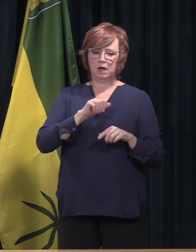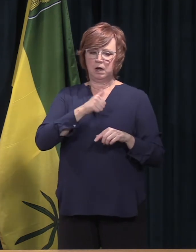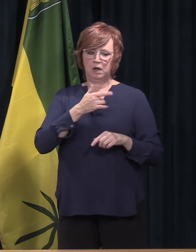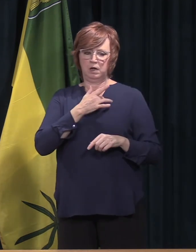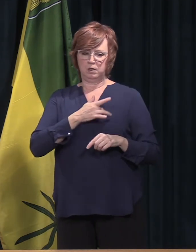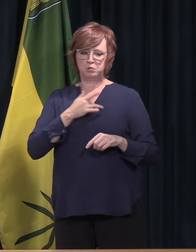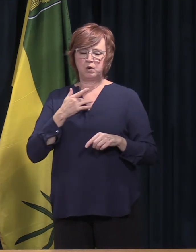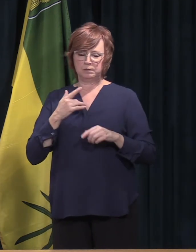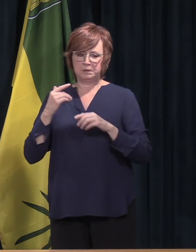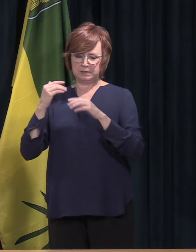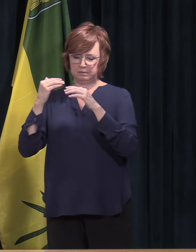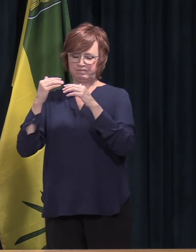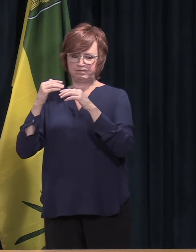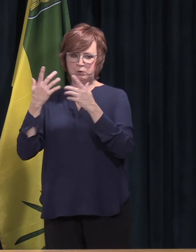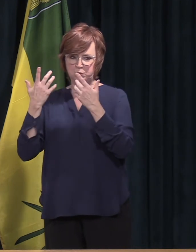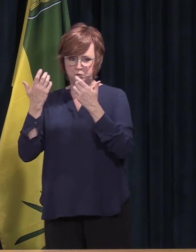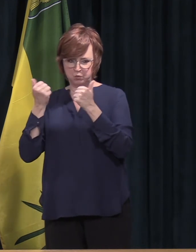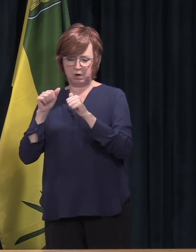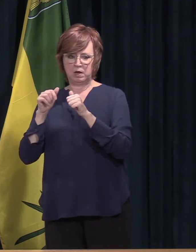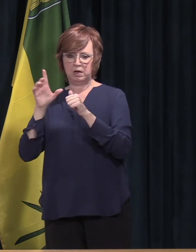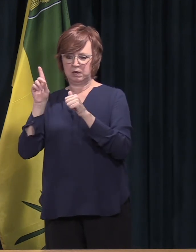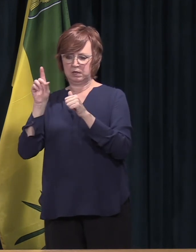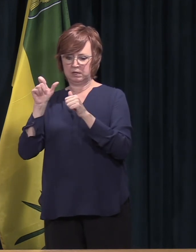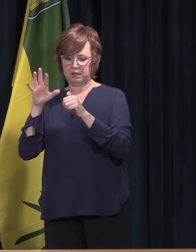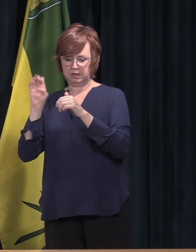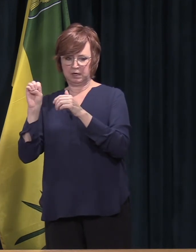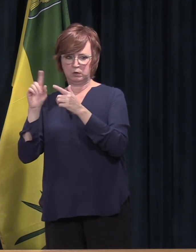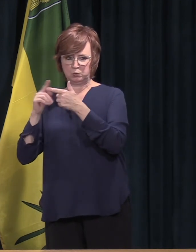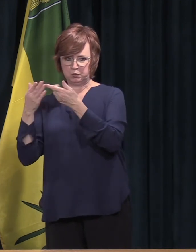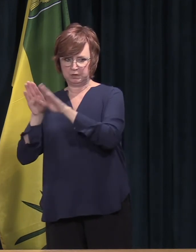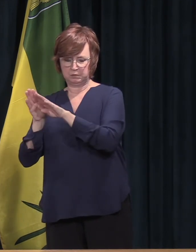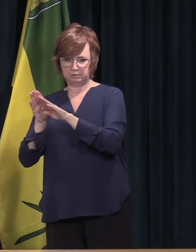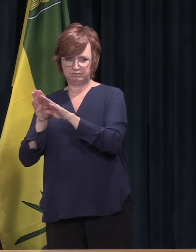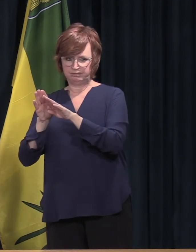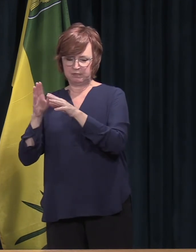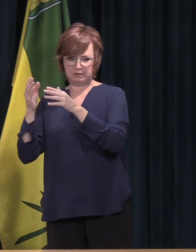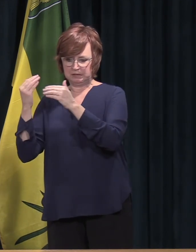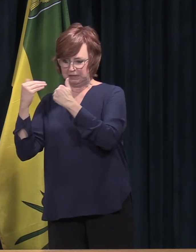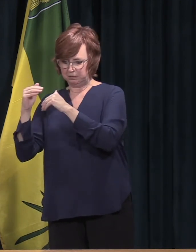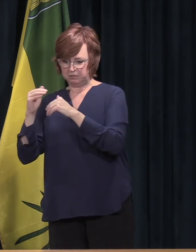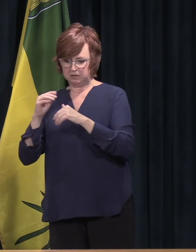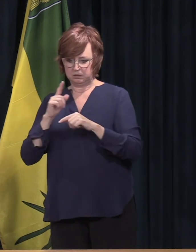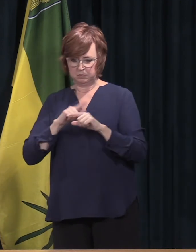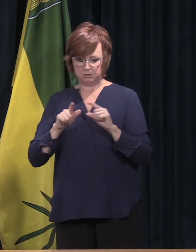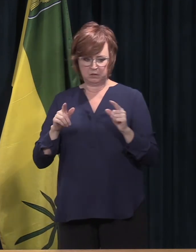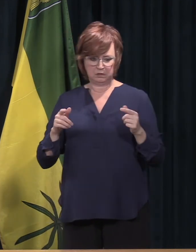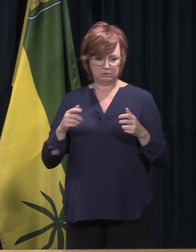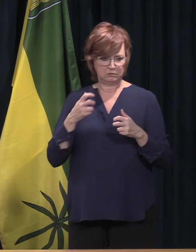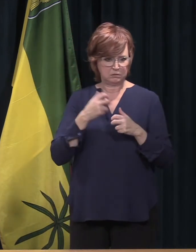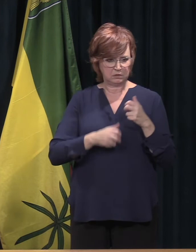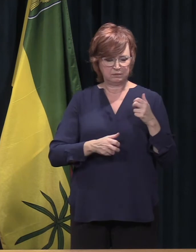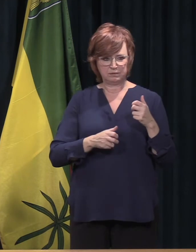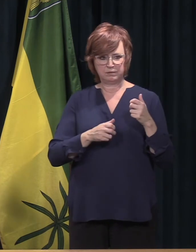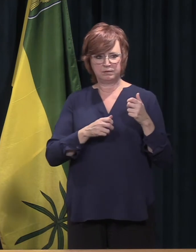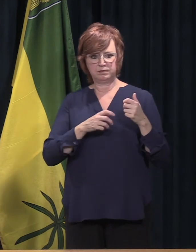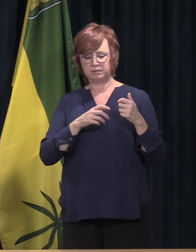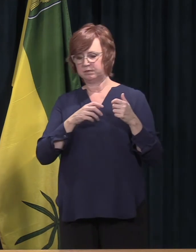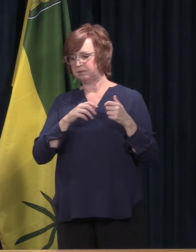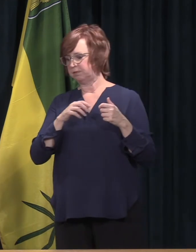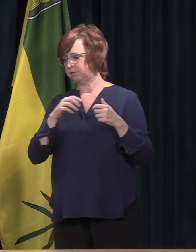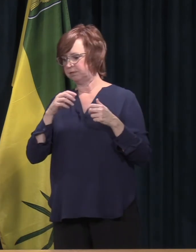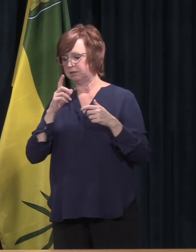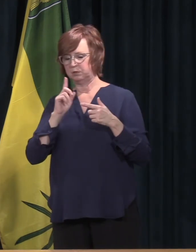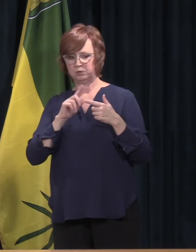that's a big problem for workers who right now are already pretty tight. They're providing essential work in labs. Labs are